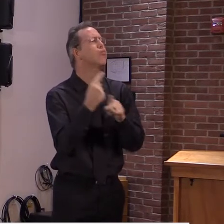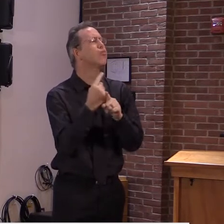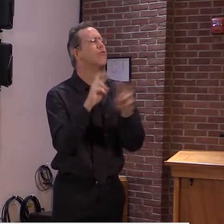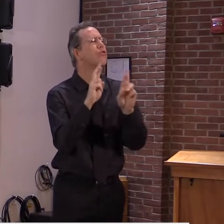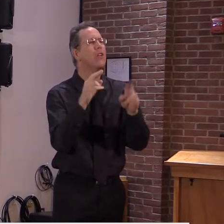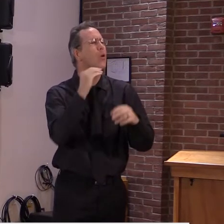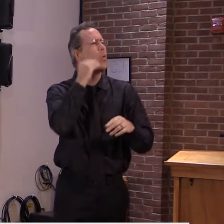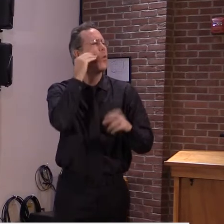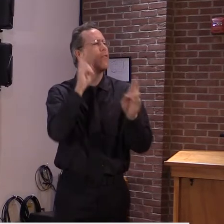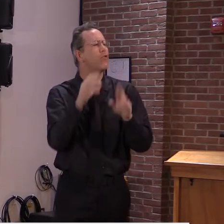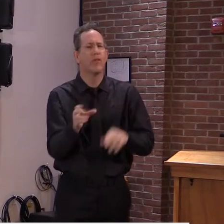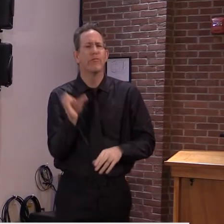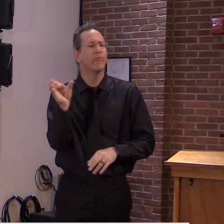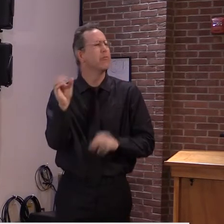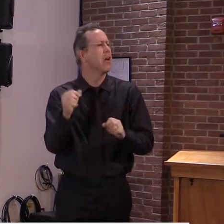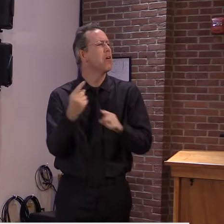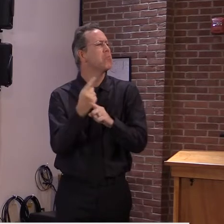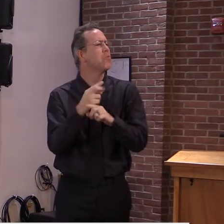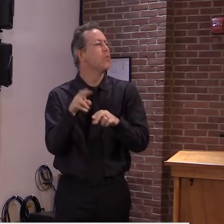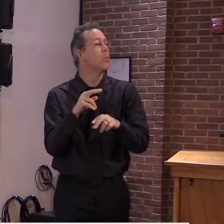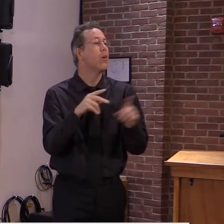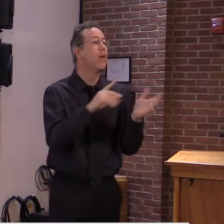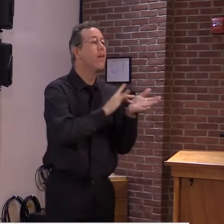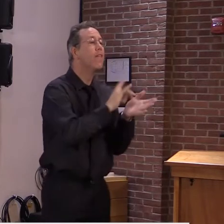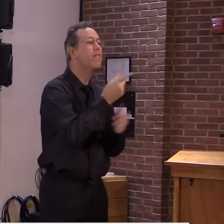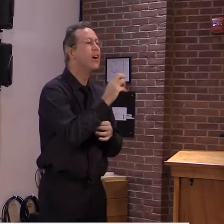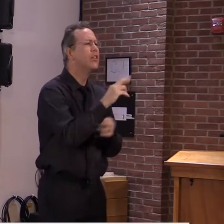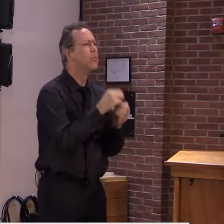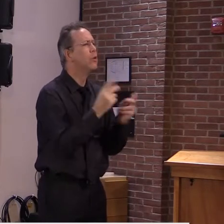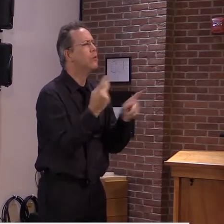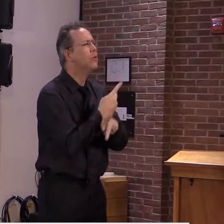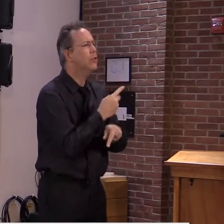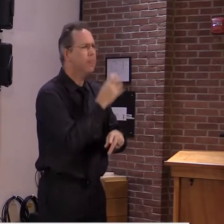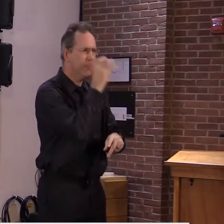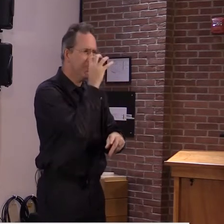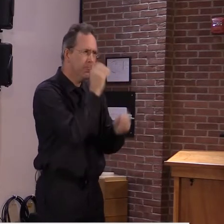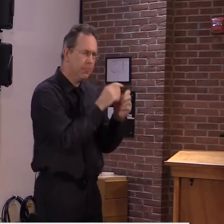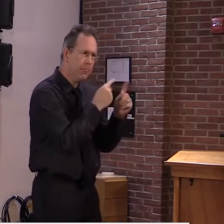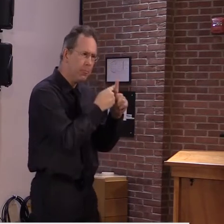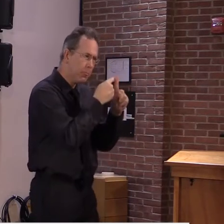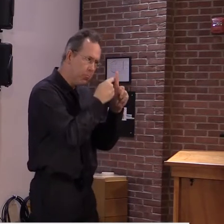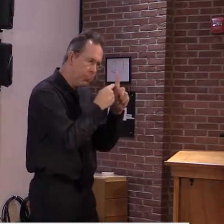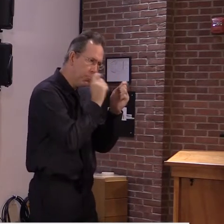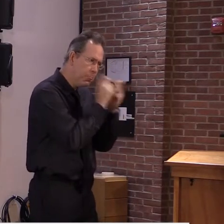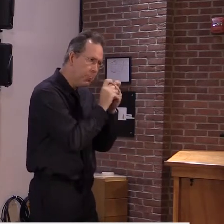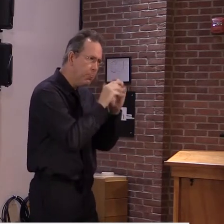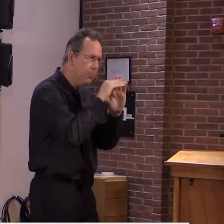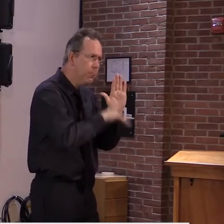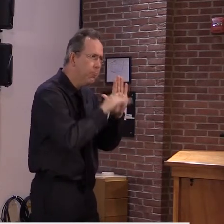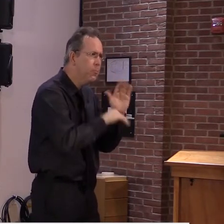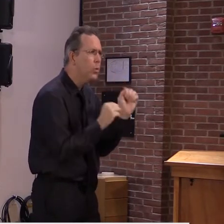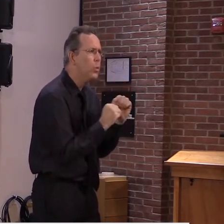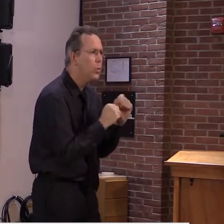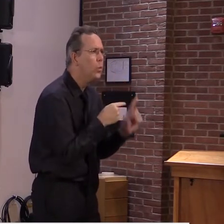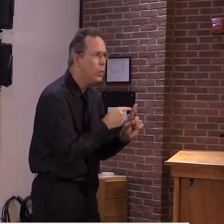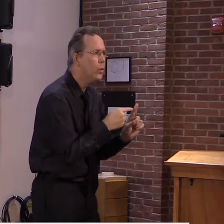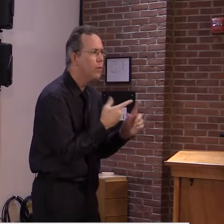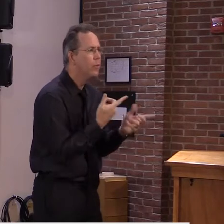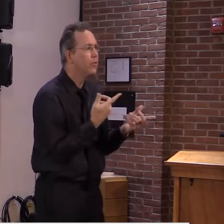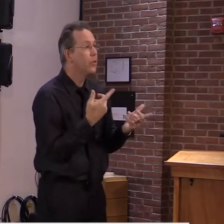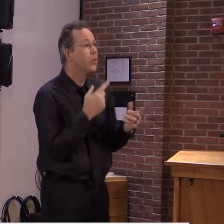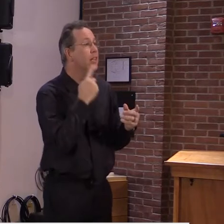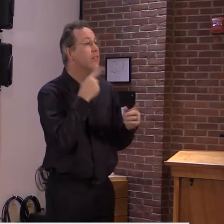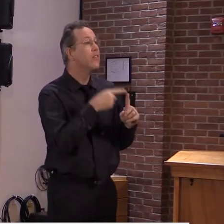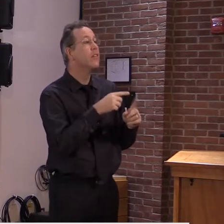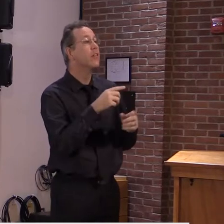as the Pfizer. And then we're hearing that possibly in the future, if the Johnson & Johnson comes through, that might even be at